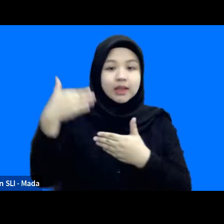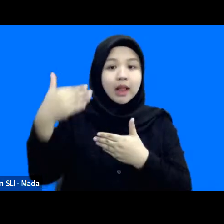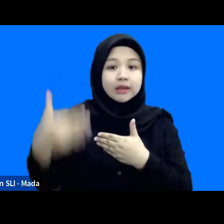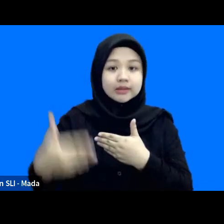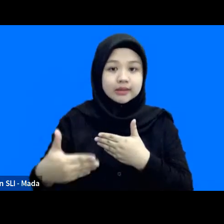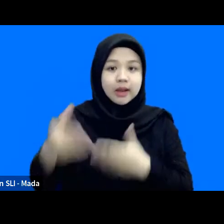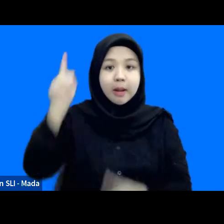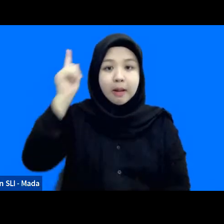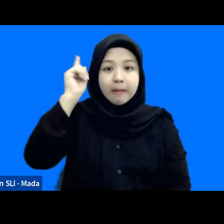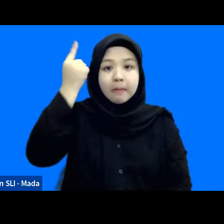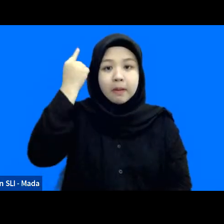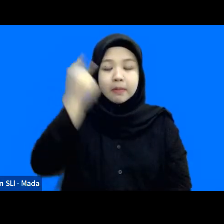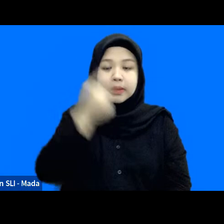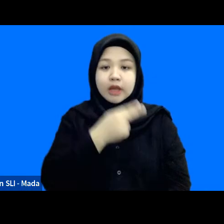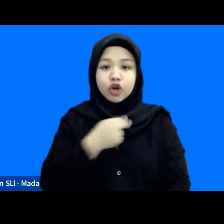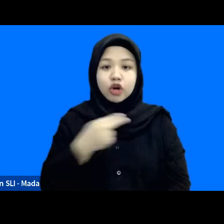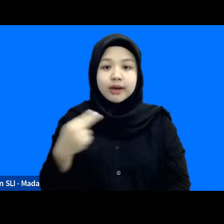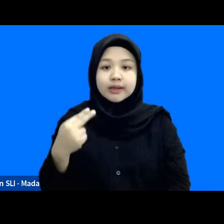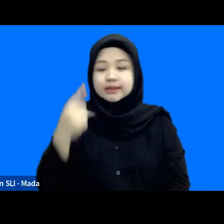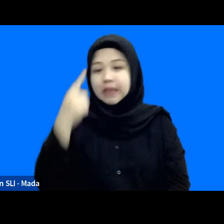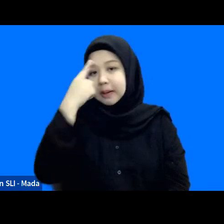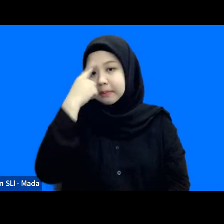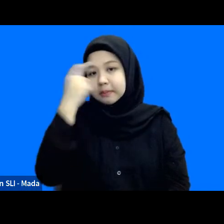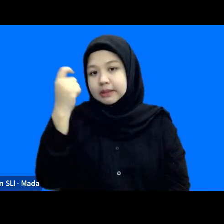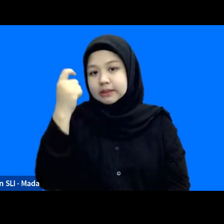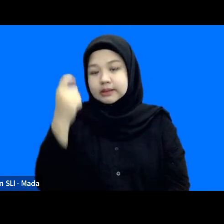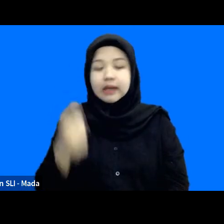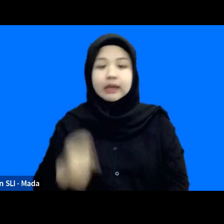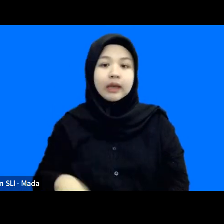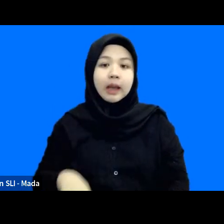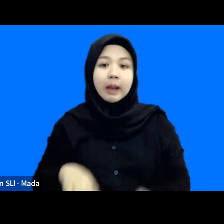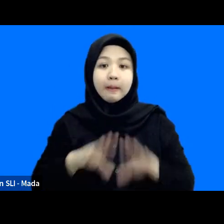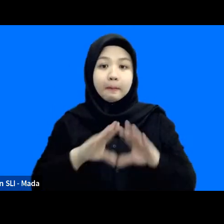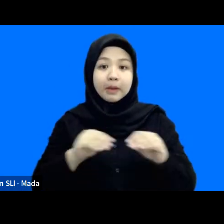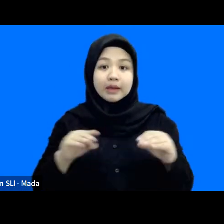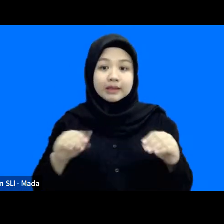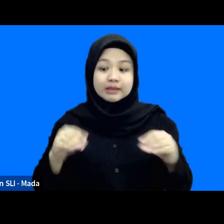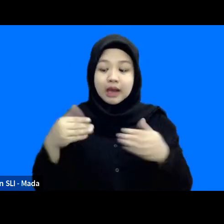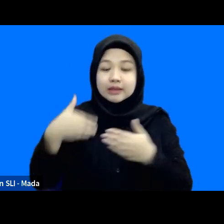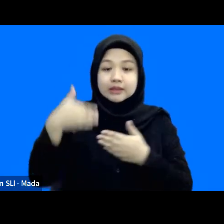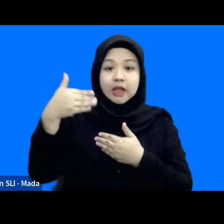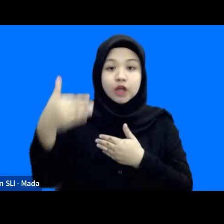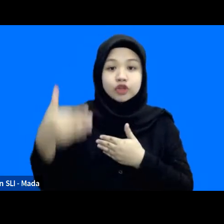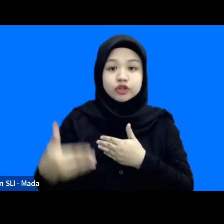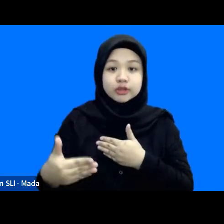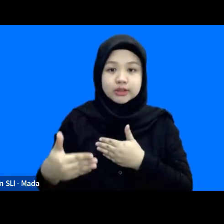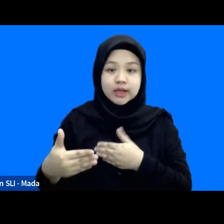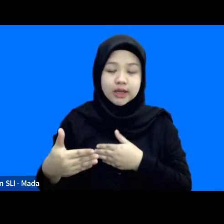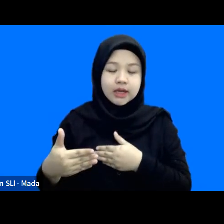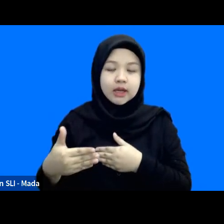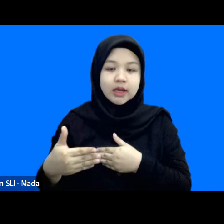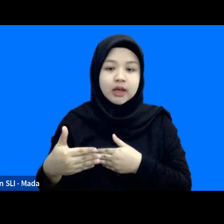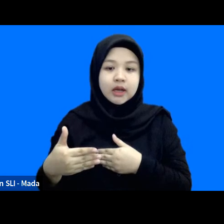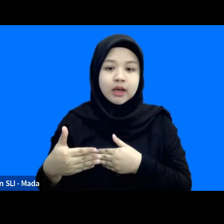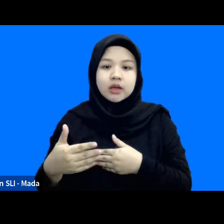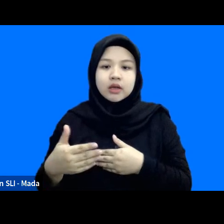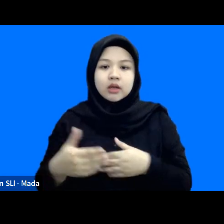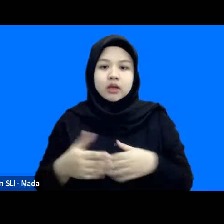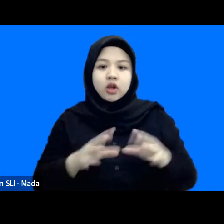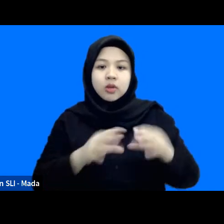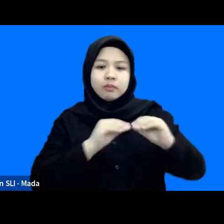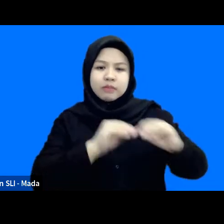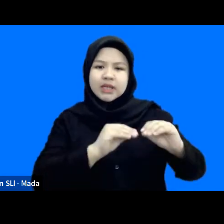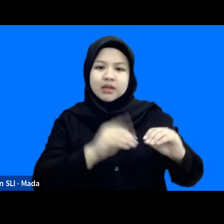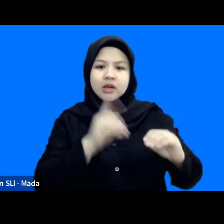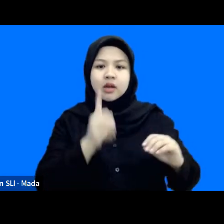of work after the COVID-19 pandemic have changed. The education sector, therefore, should bring out the transformation that responds